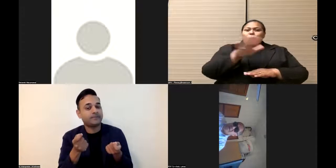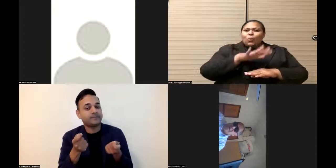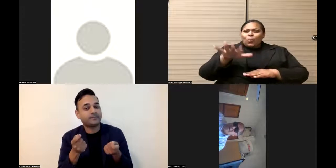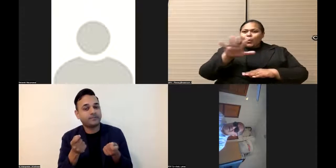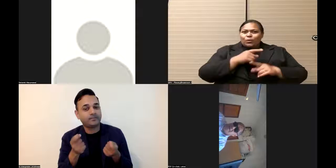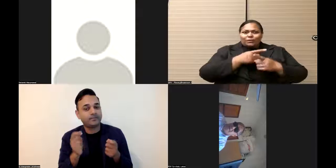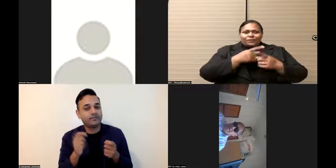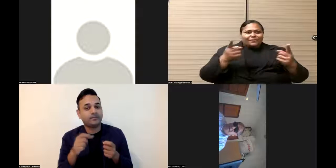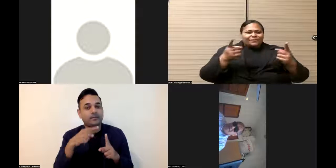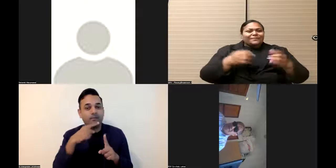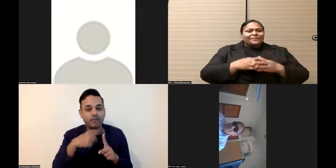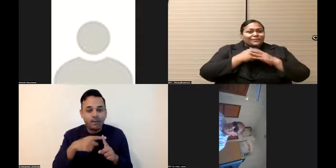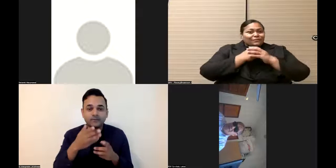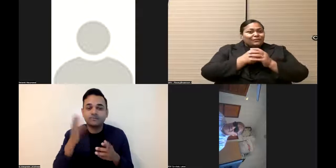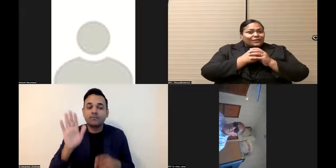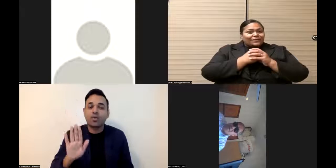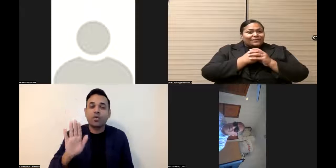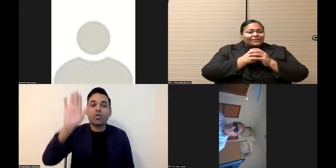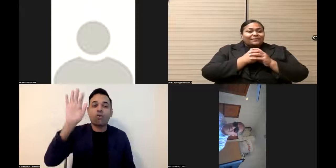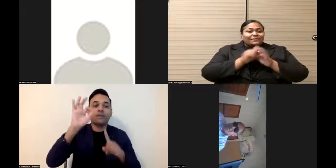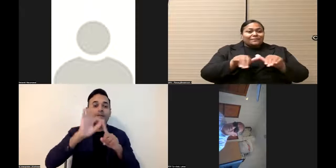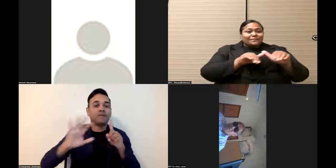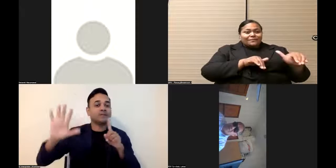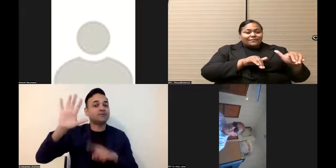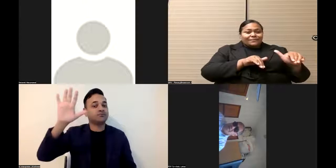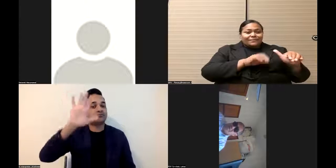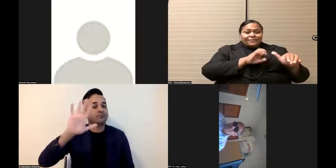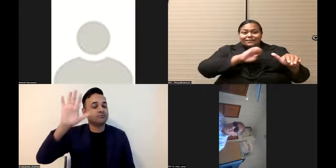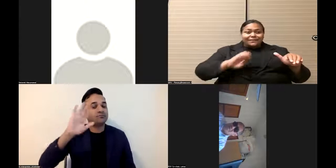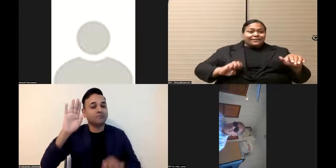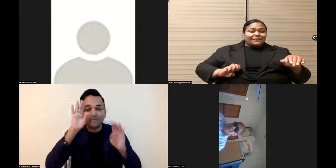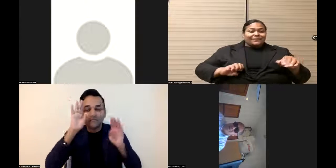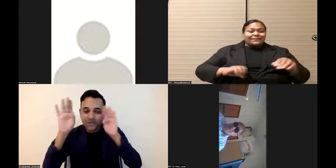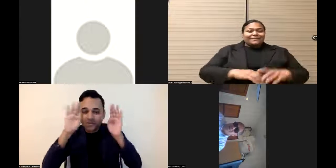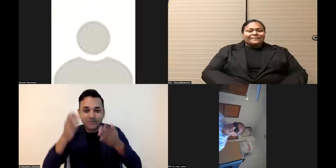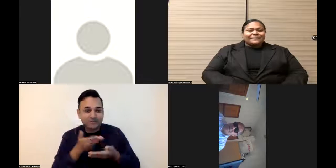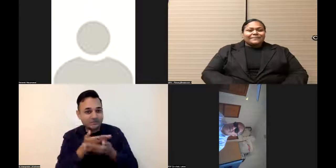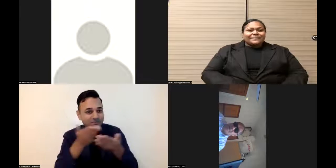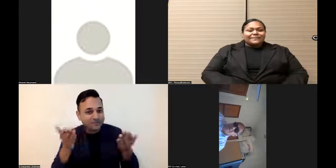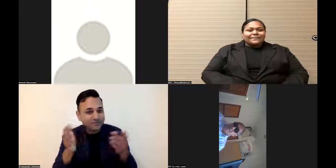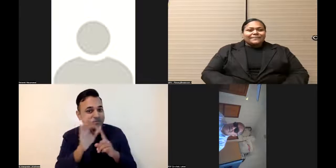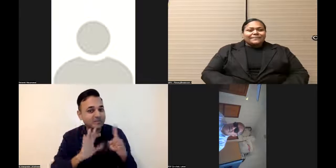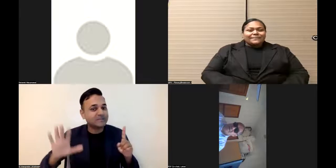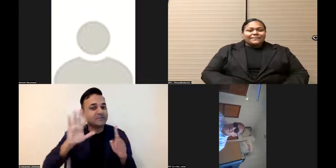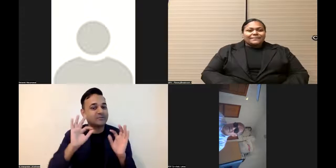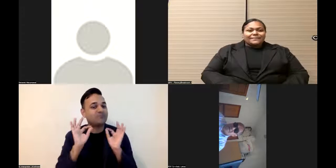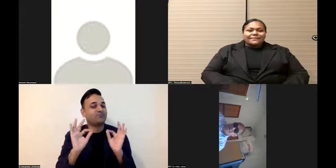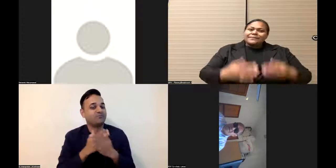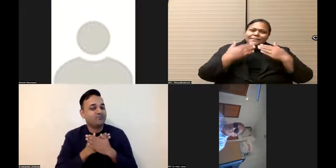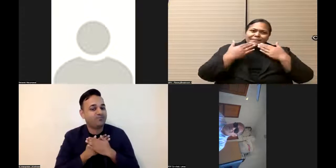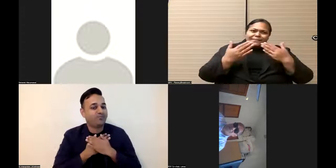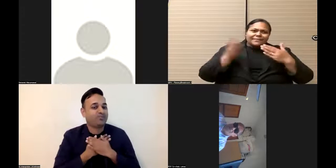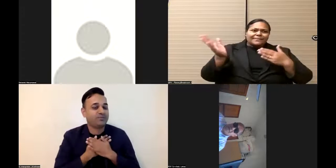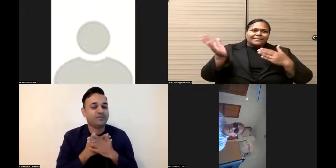excellencies, and technical supporters to make this event a